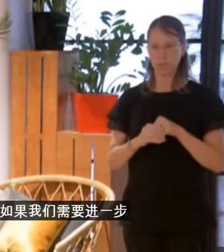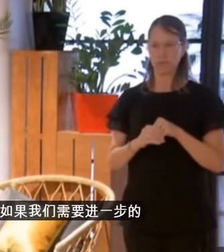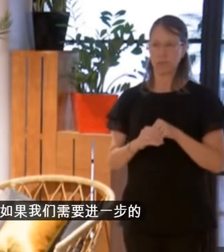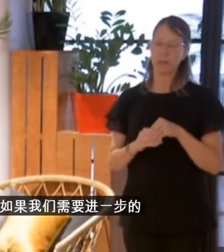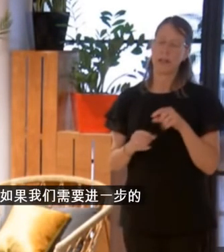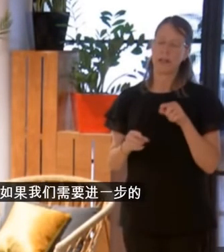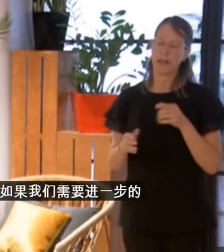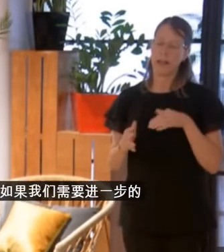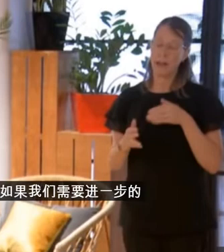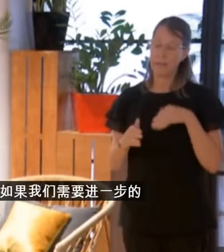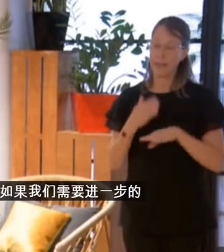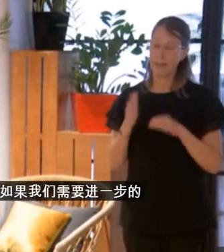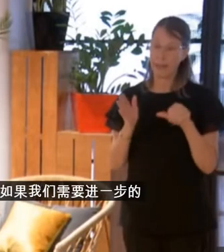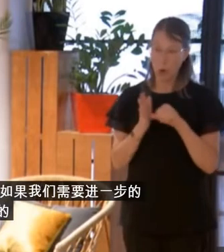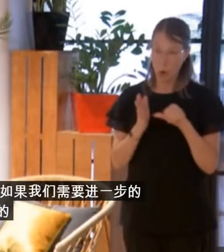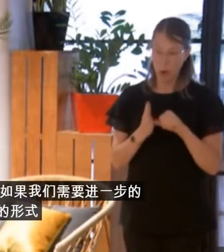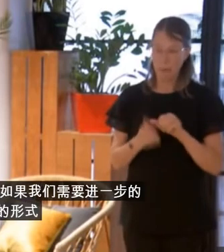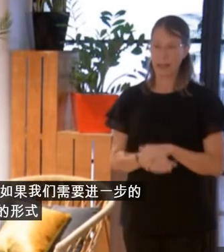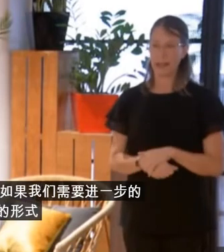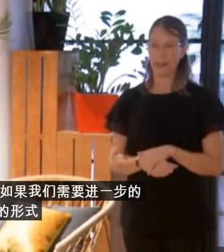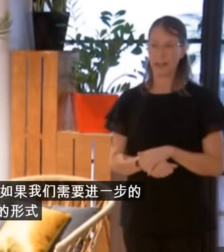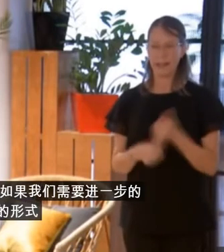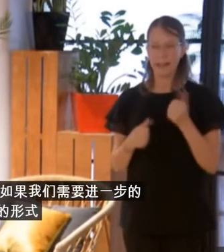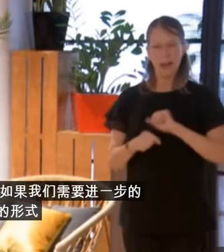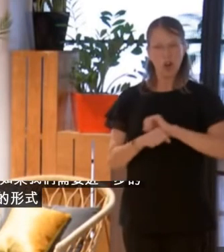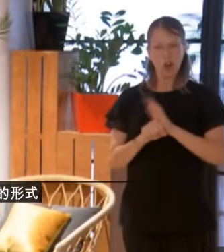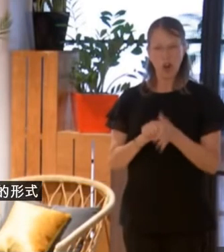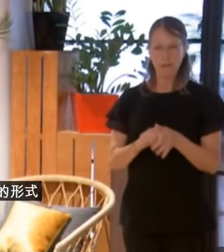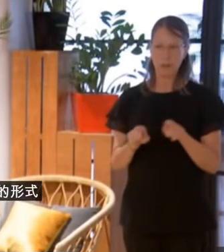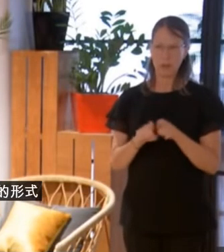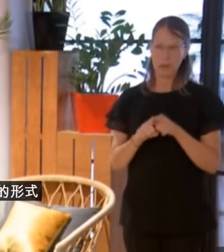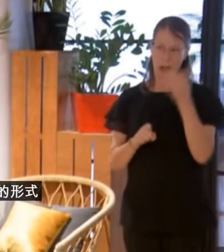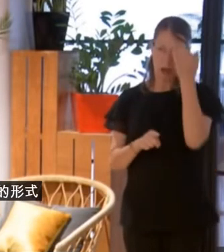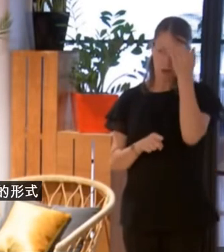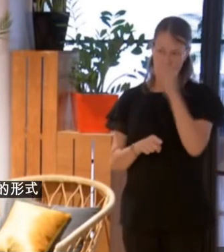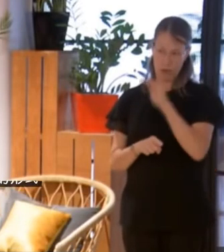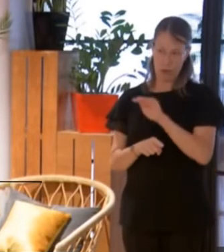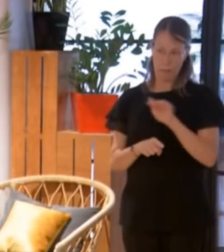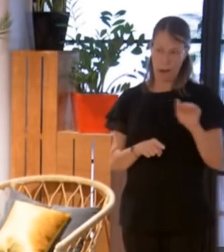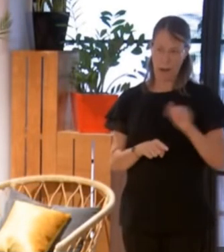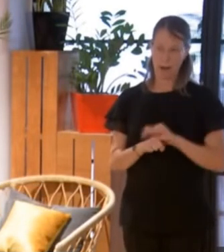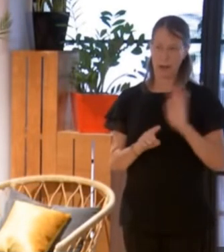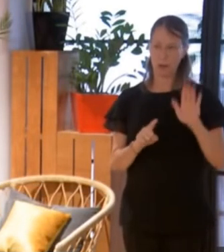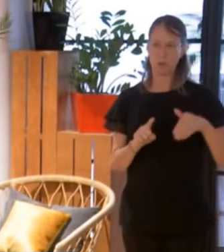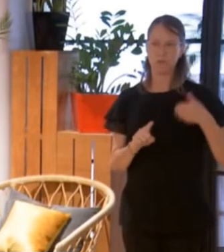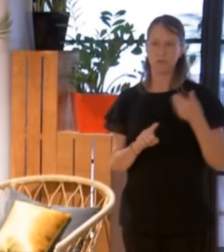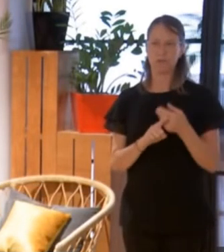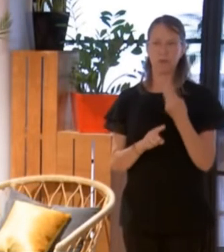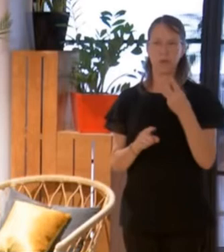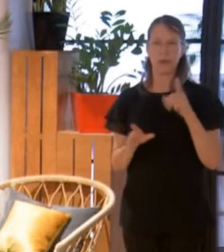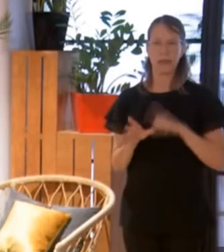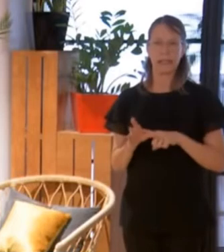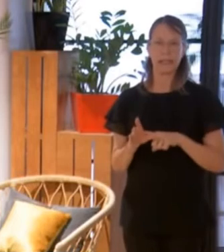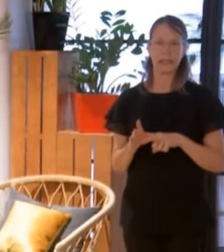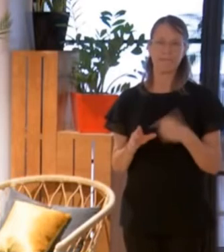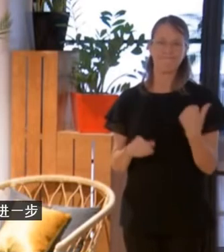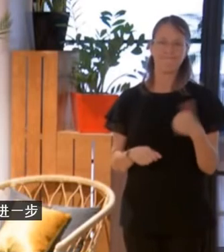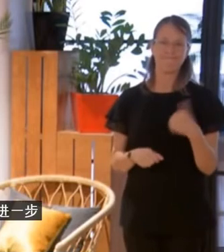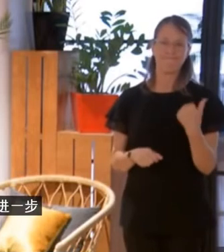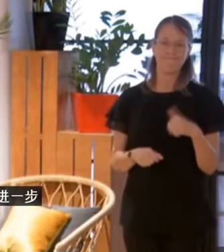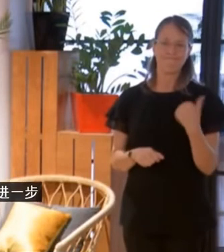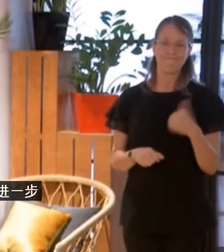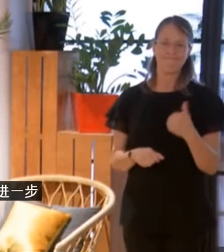And if we needed a further reminder, it came in the form of COVID. COVID and the experience of the last 3 years has exacerbated